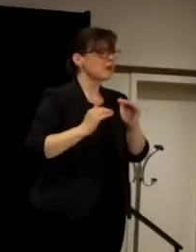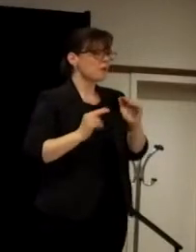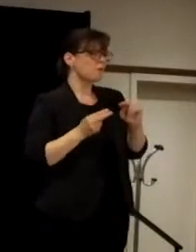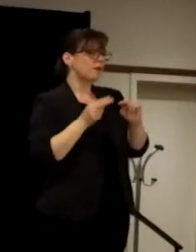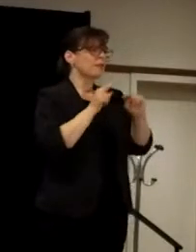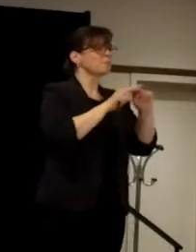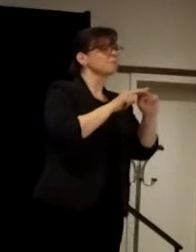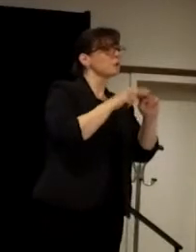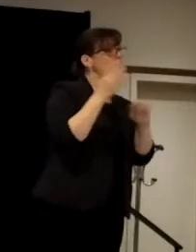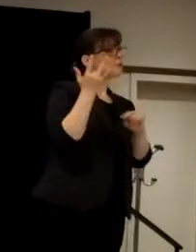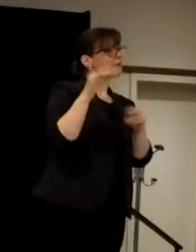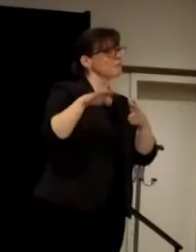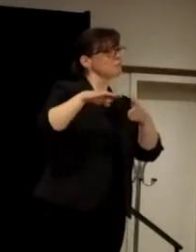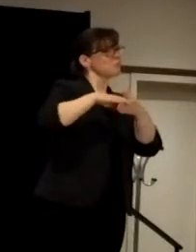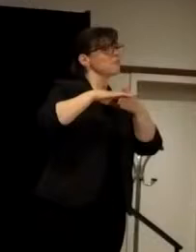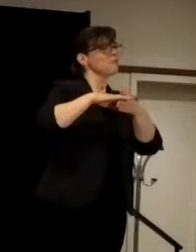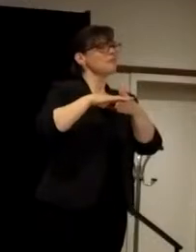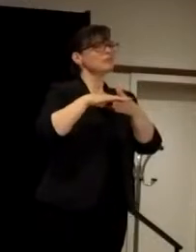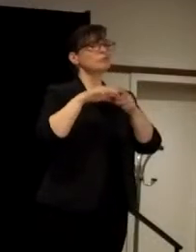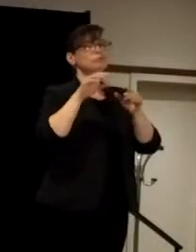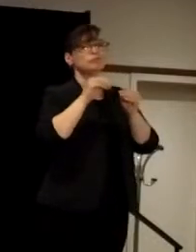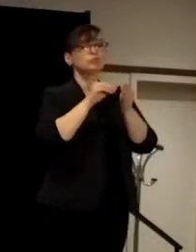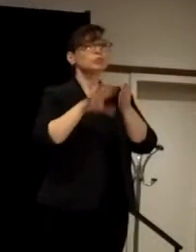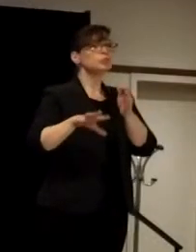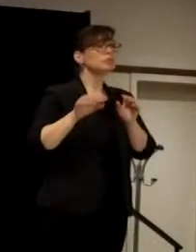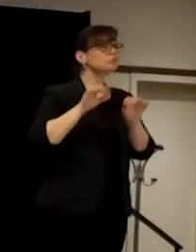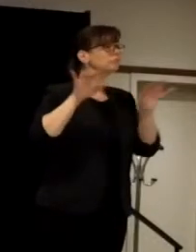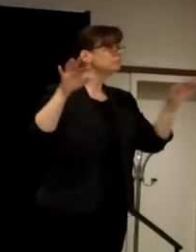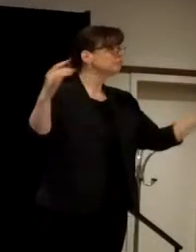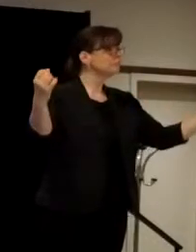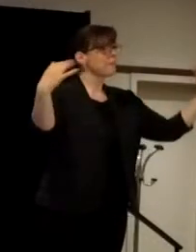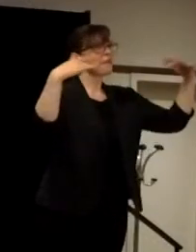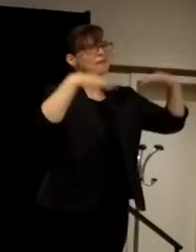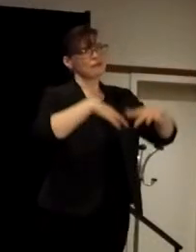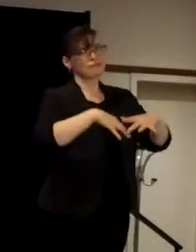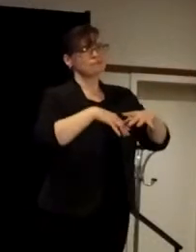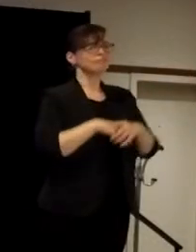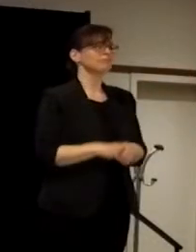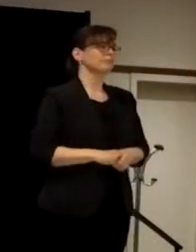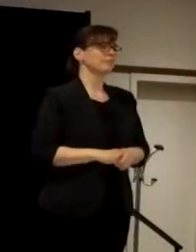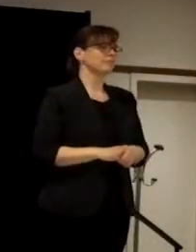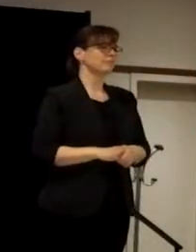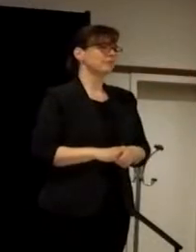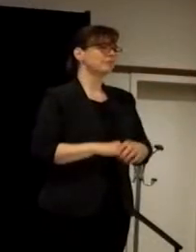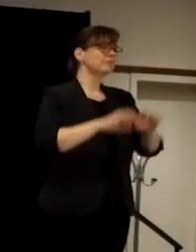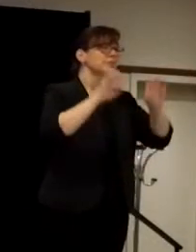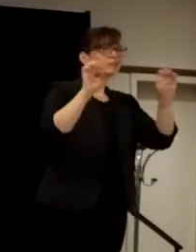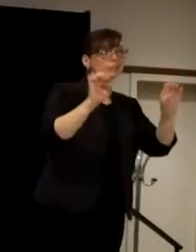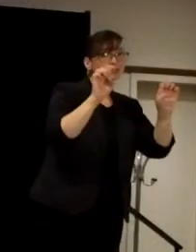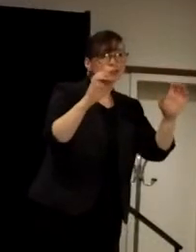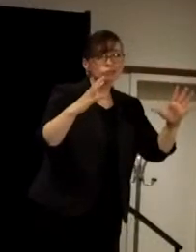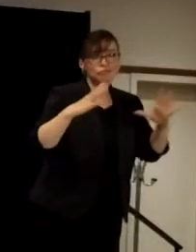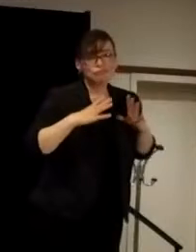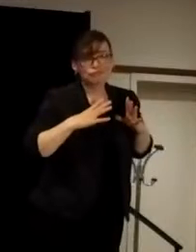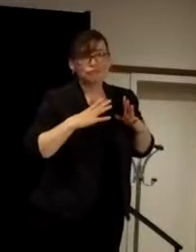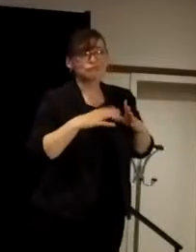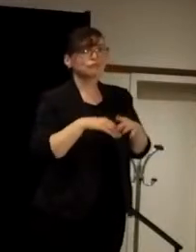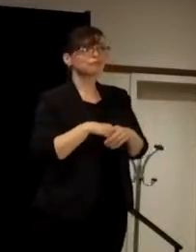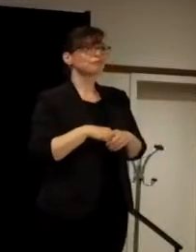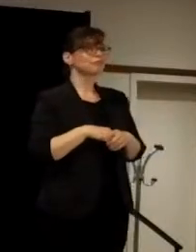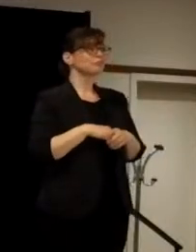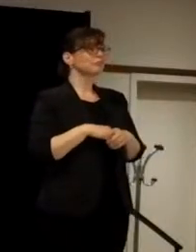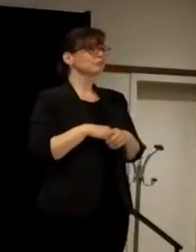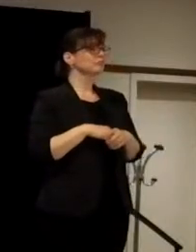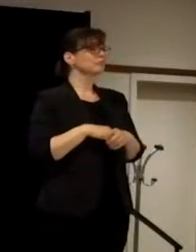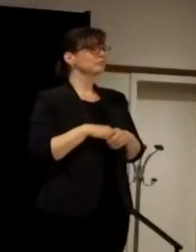related to younger adults. Certainly spring break, Easter, all these things led to a little